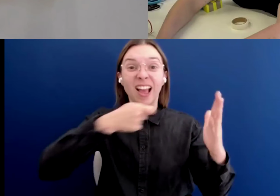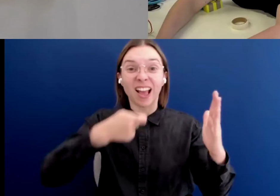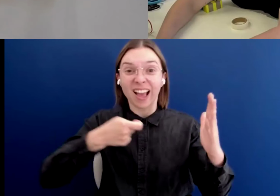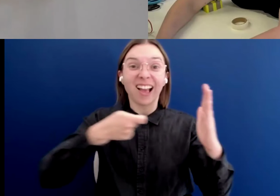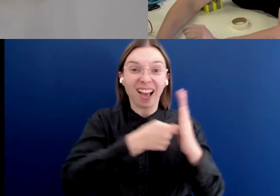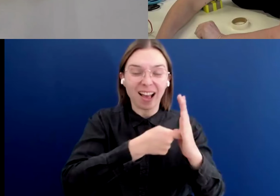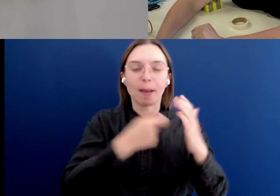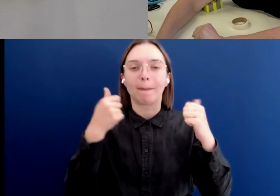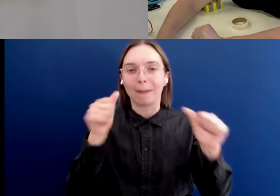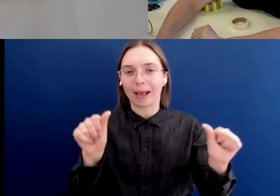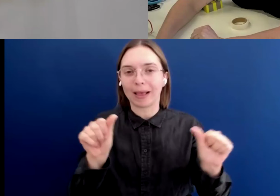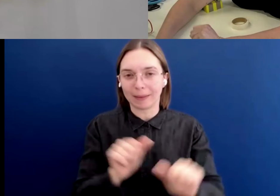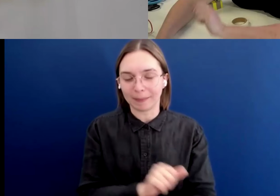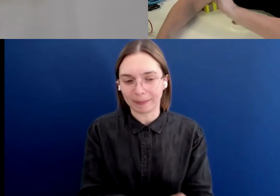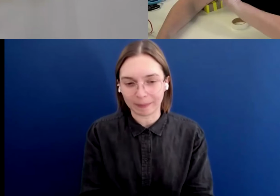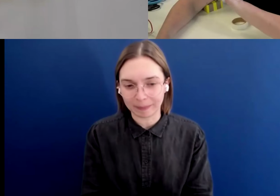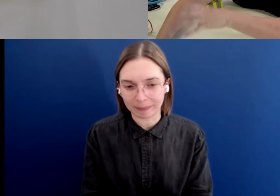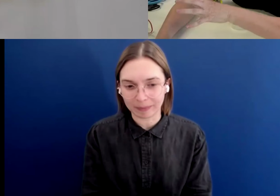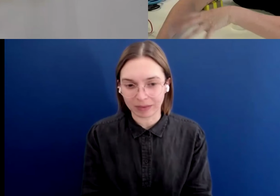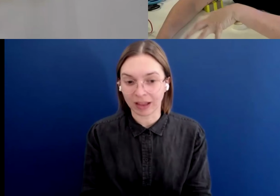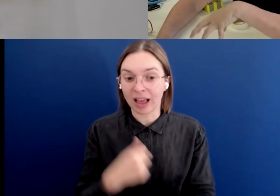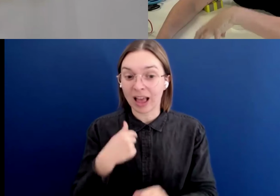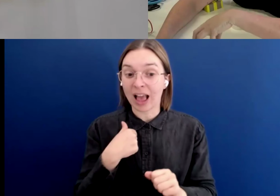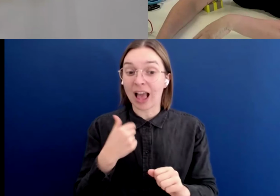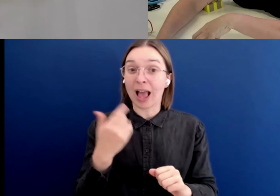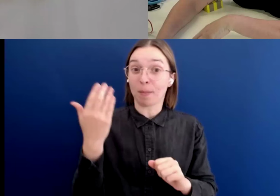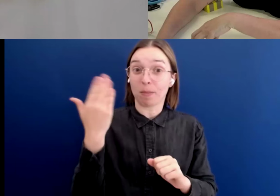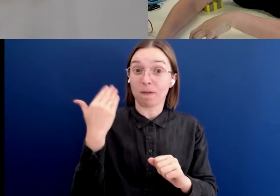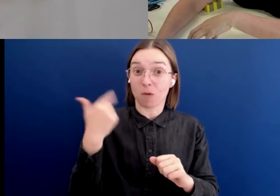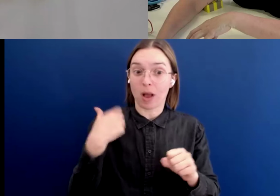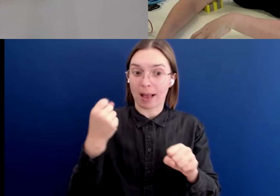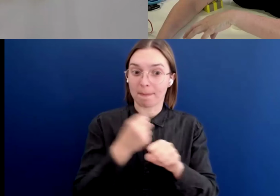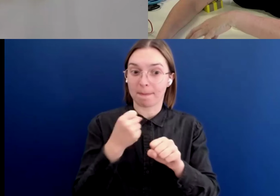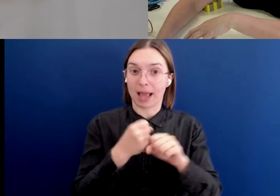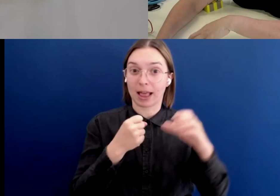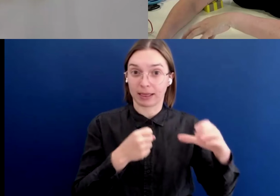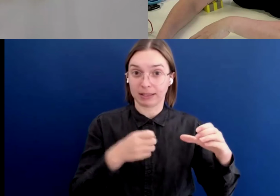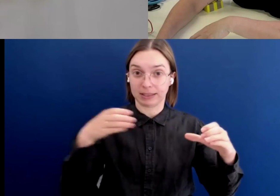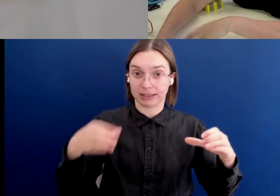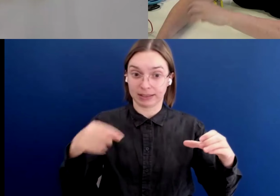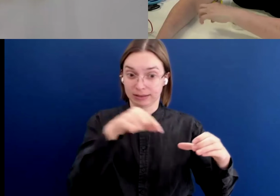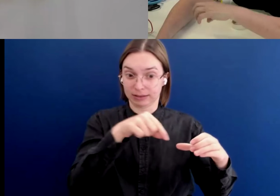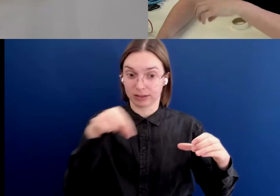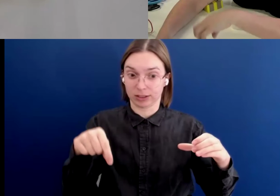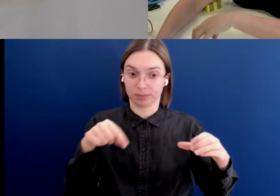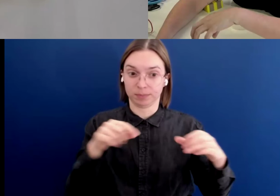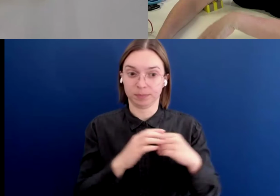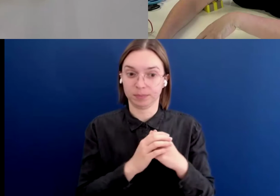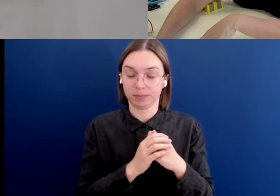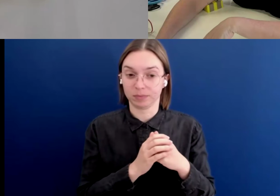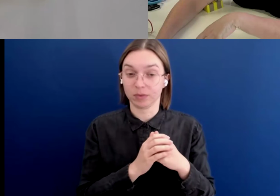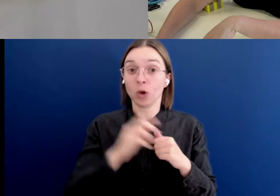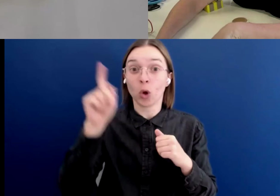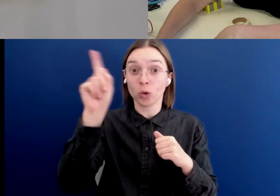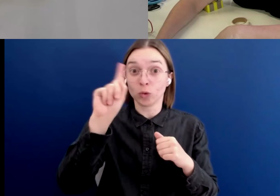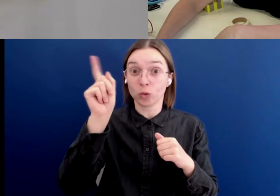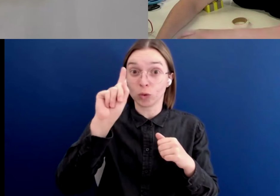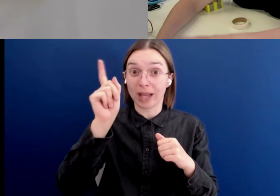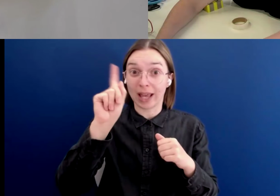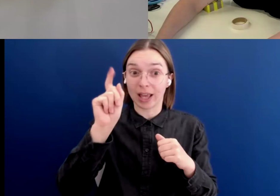set that I have made previously. This is what we're going to do during today's session is actually make